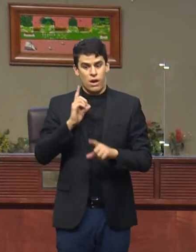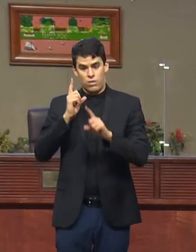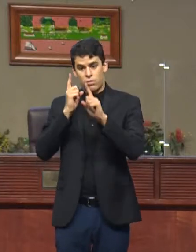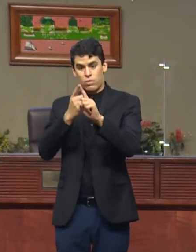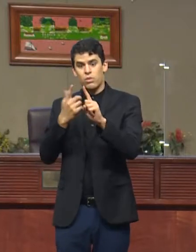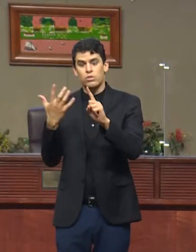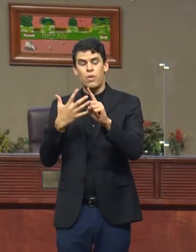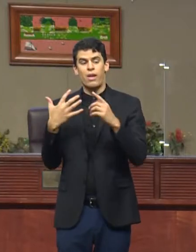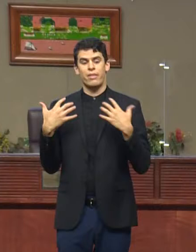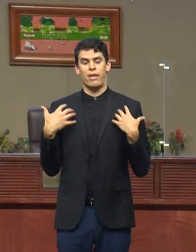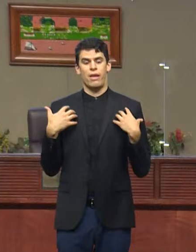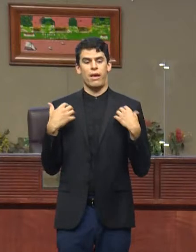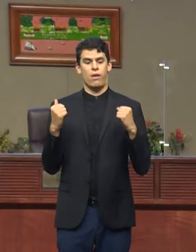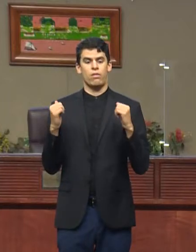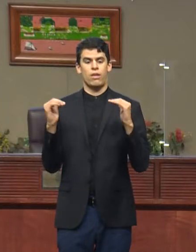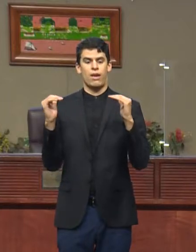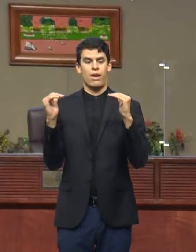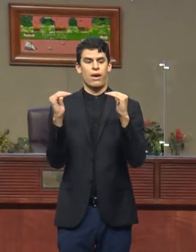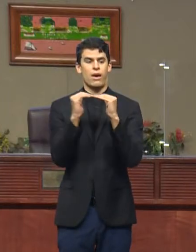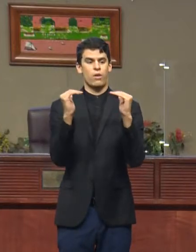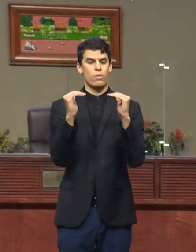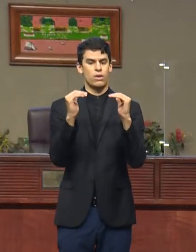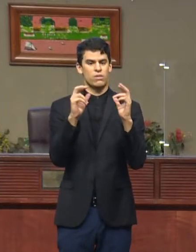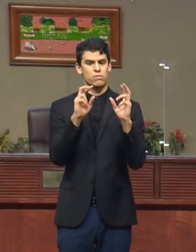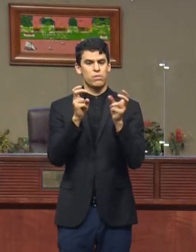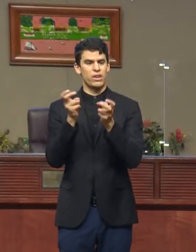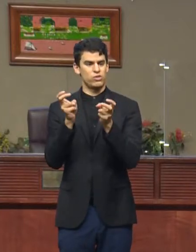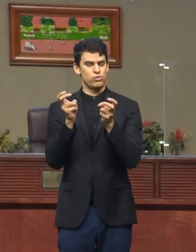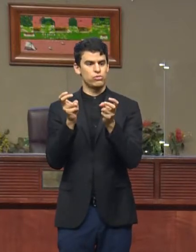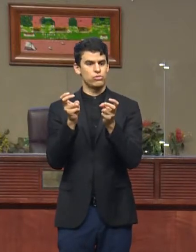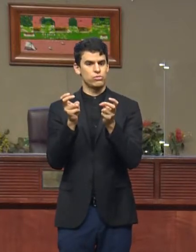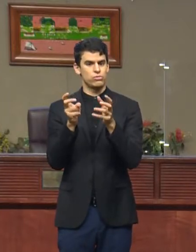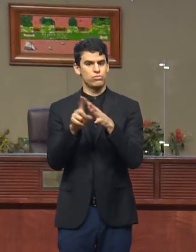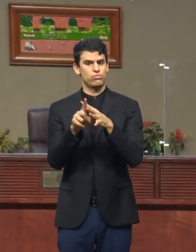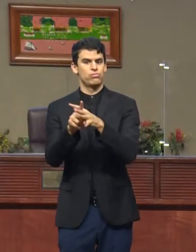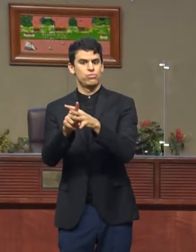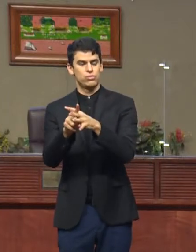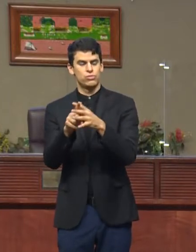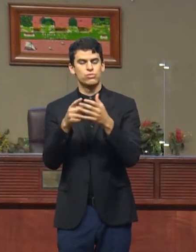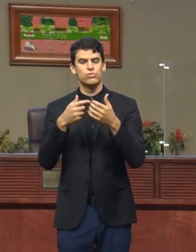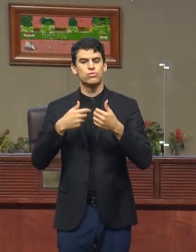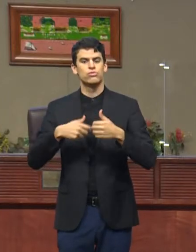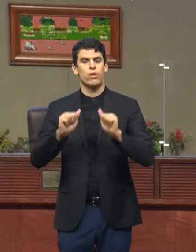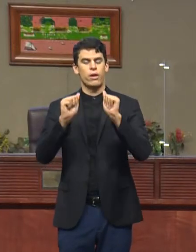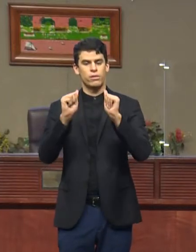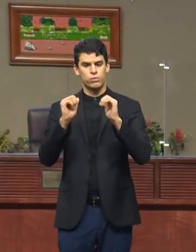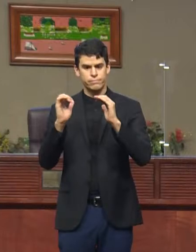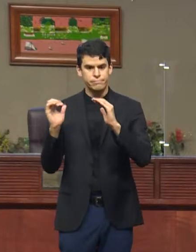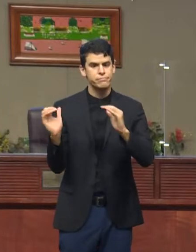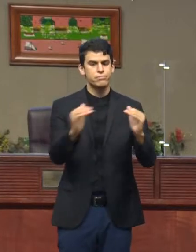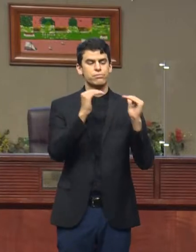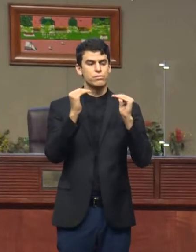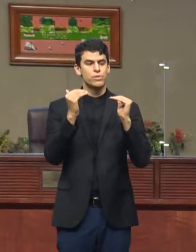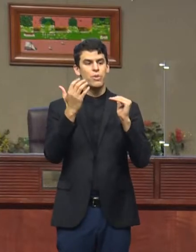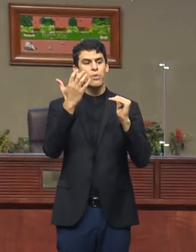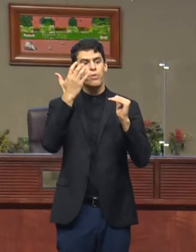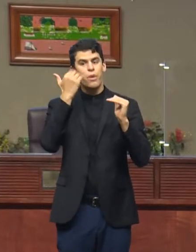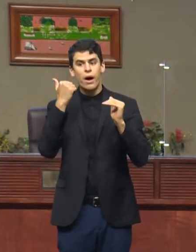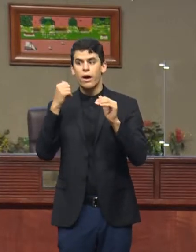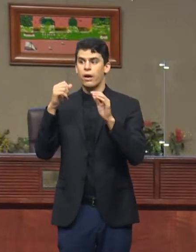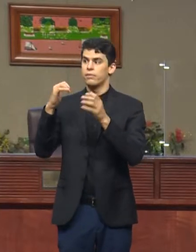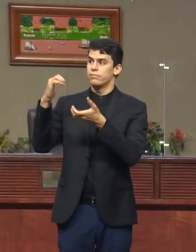equity issues, and we are working with the state to focus on some underserved